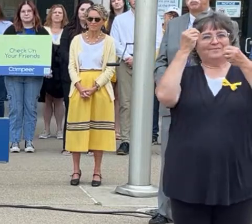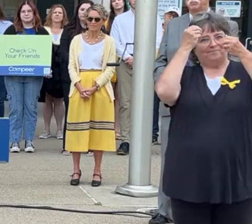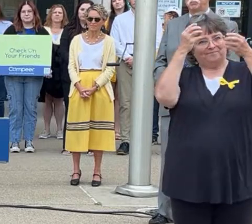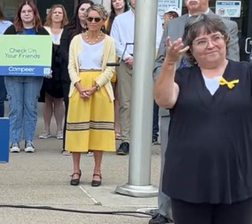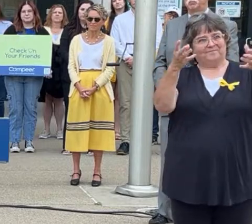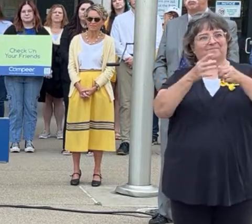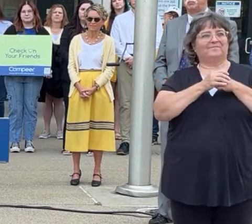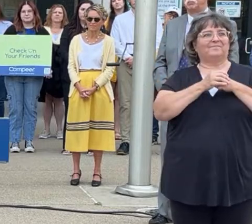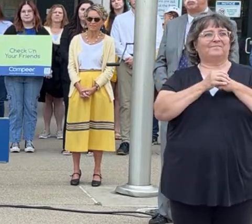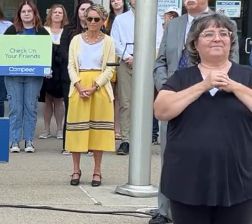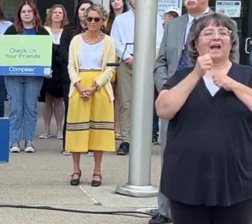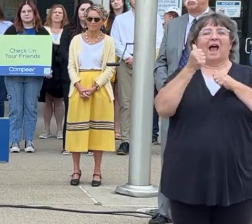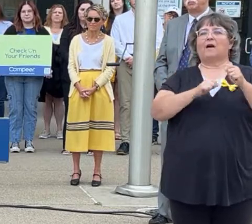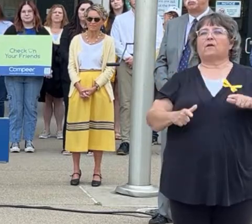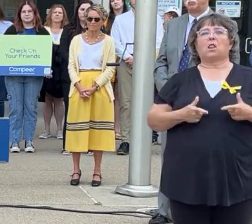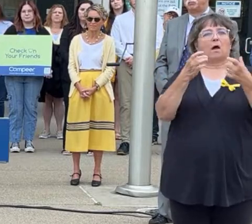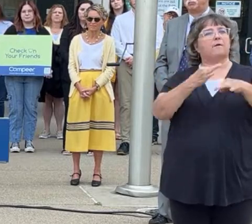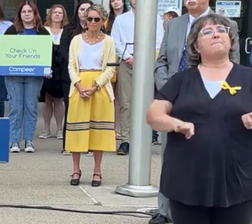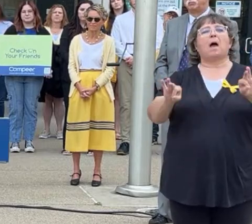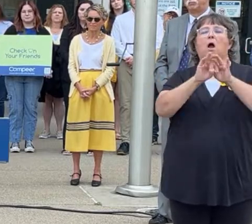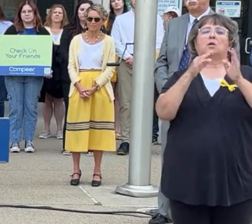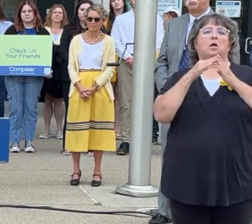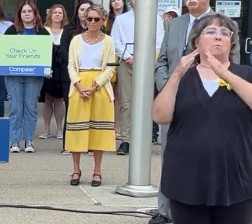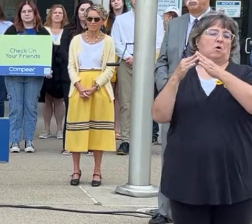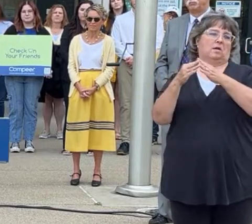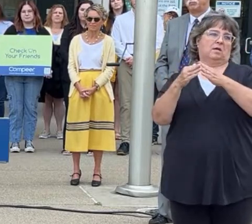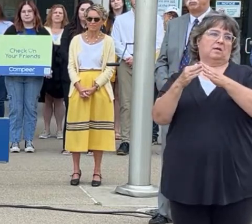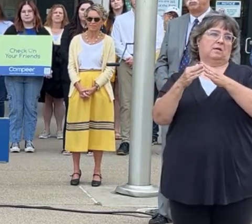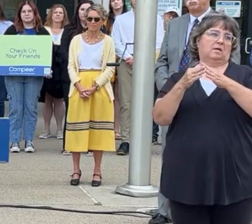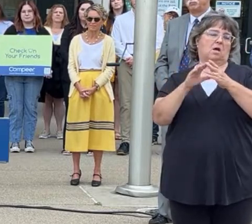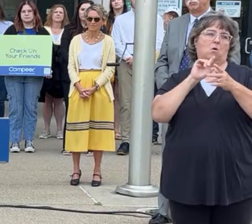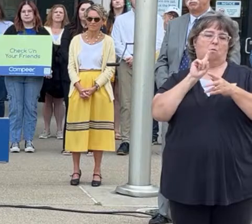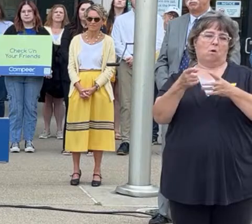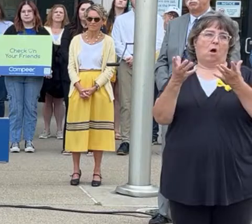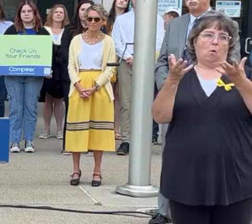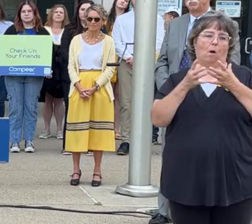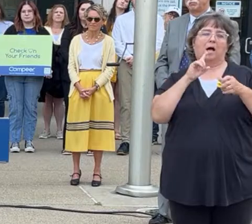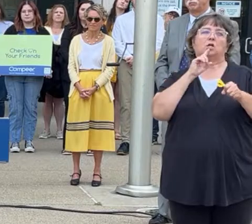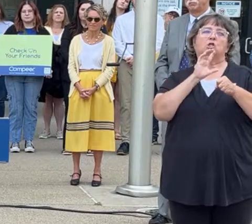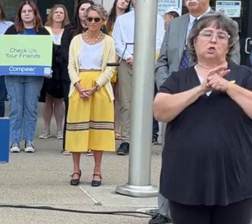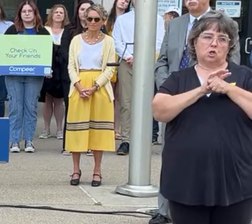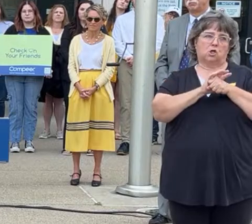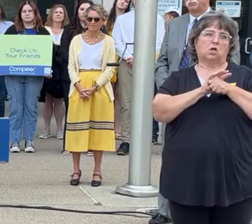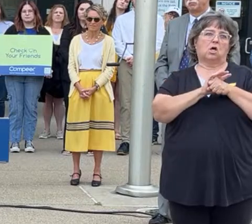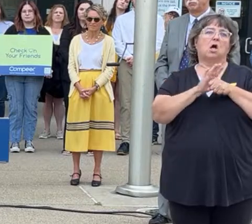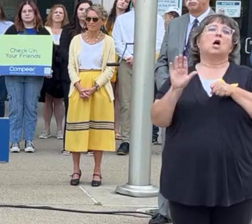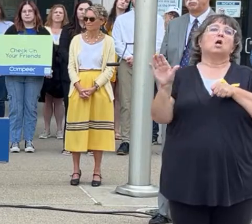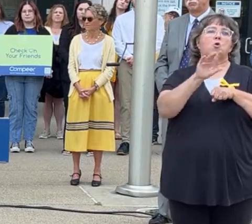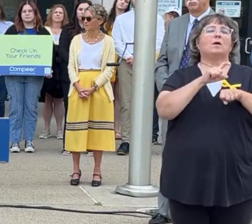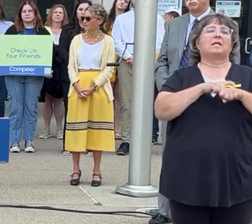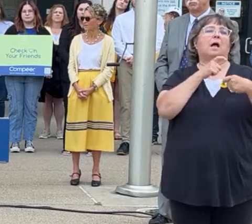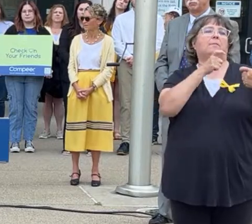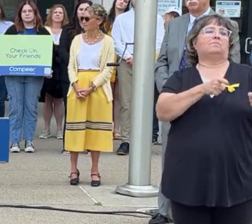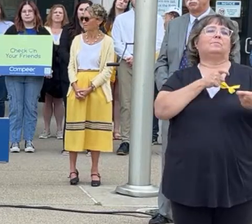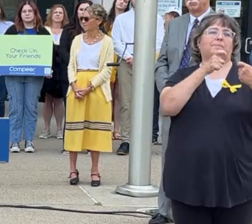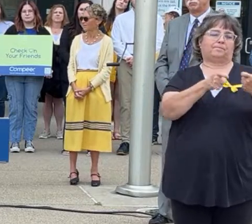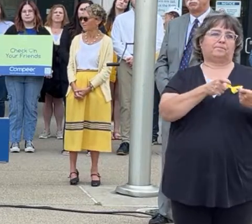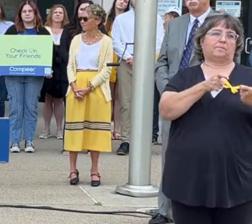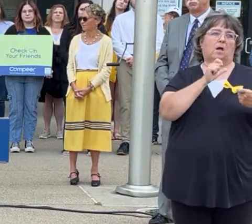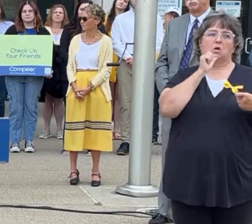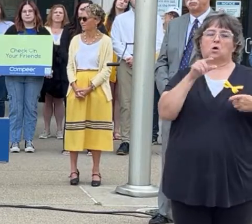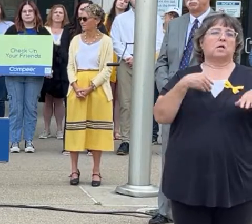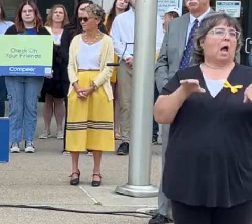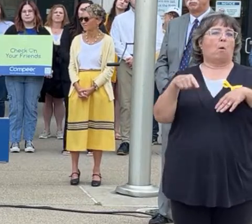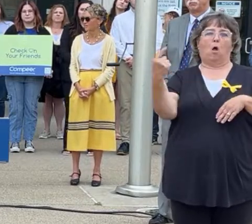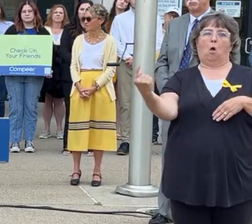that every life matters in this community, and we really want to assure that in your time of struggle, that you're not